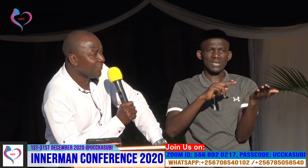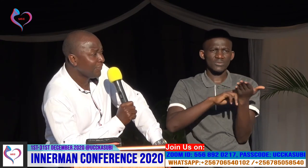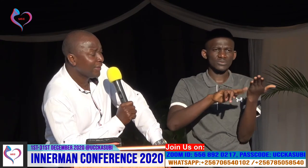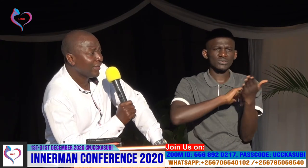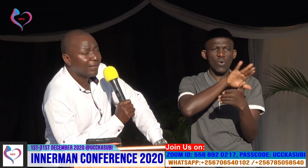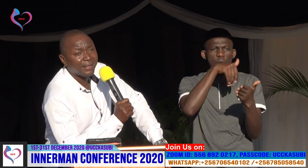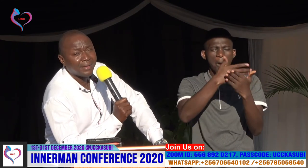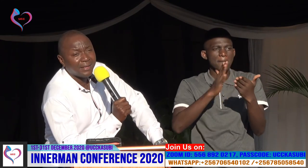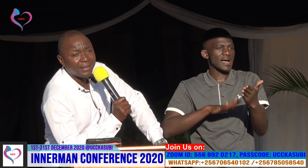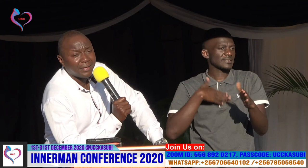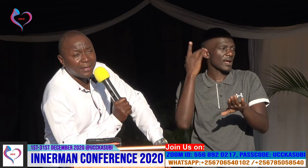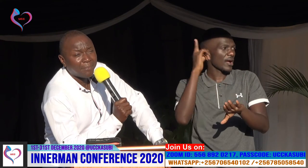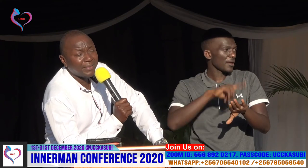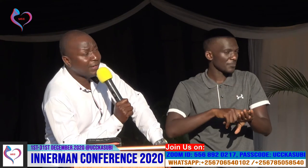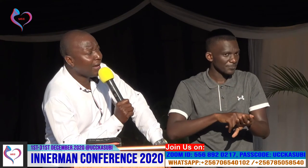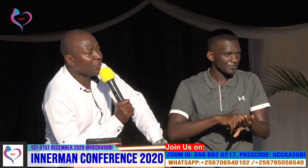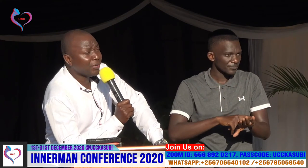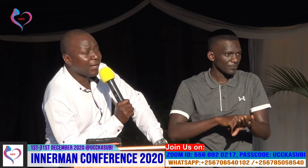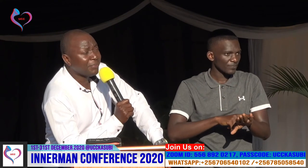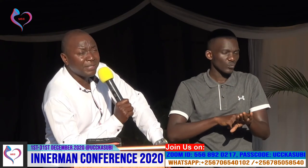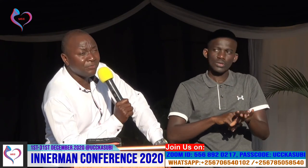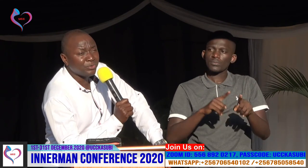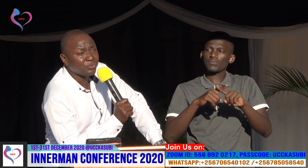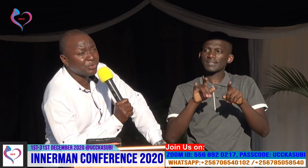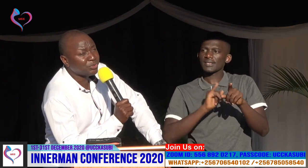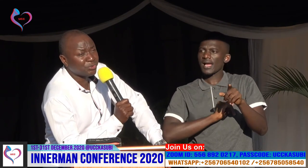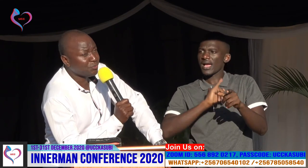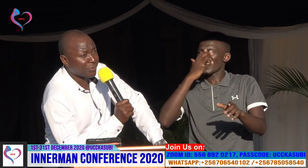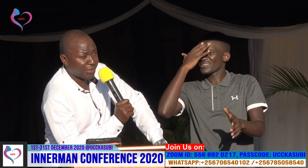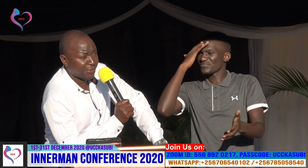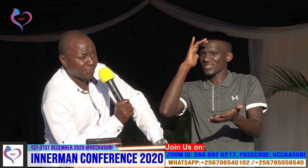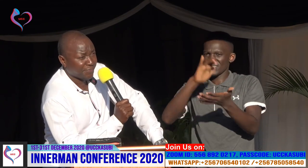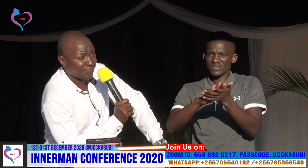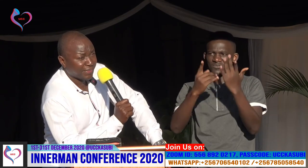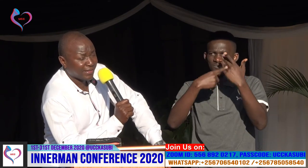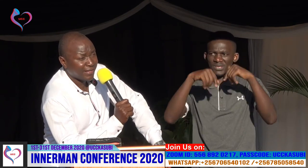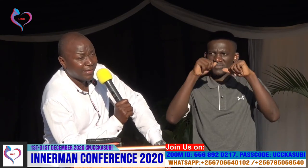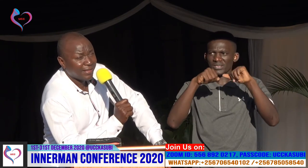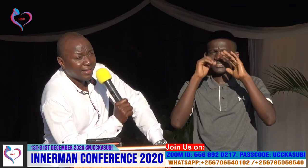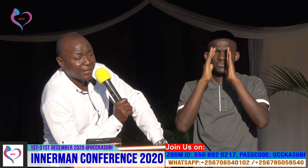time, but then I believe we should pray.